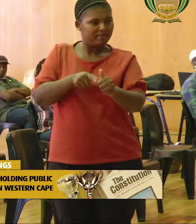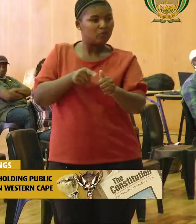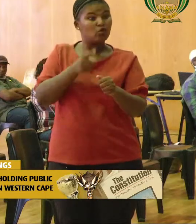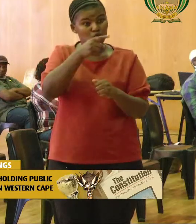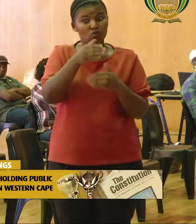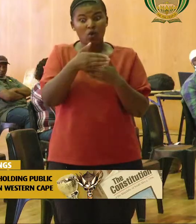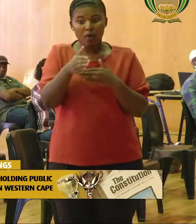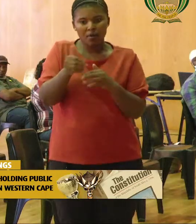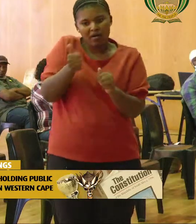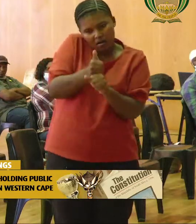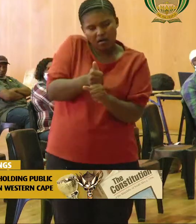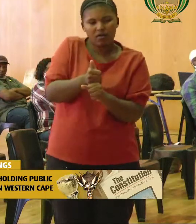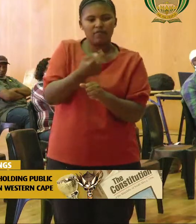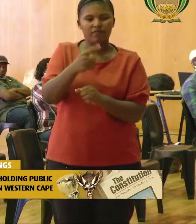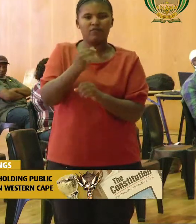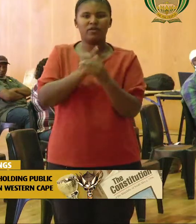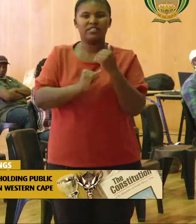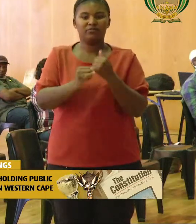independent, but